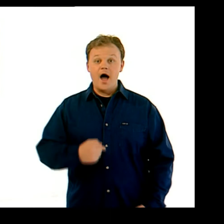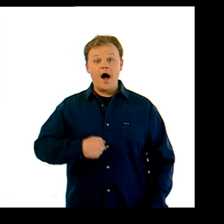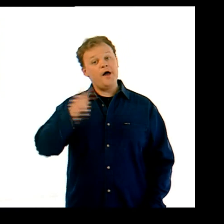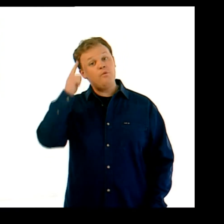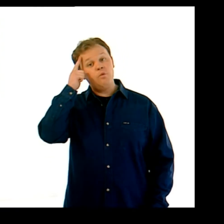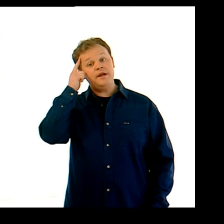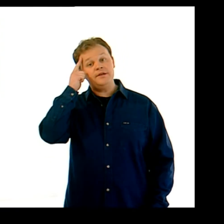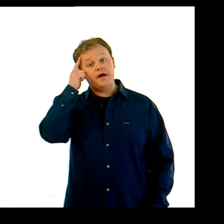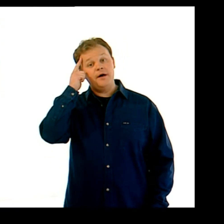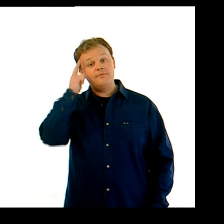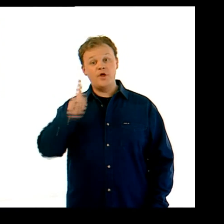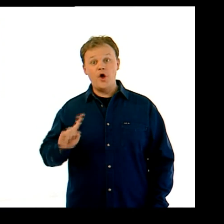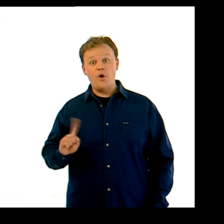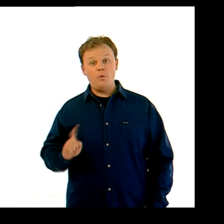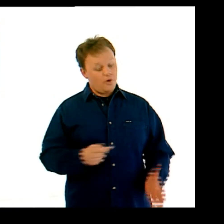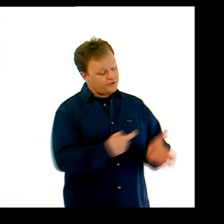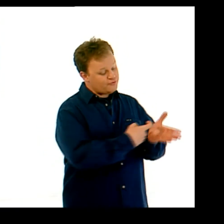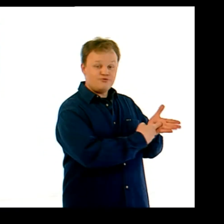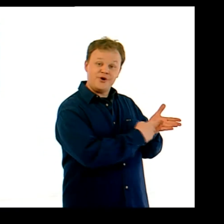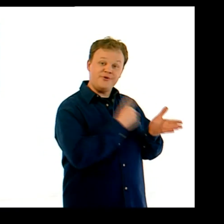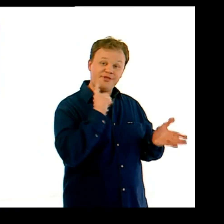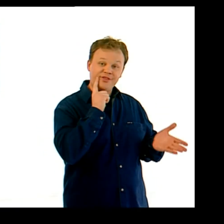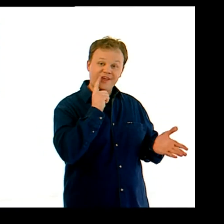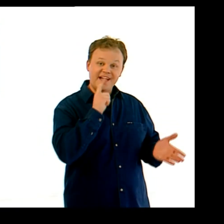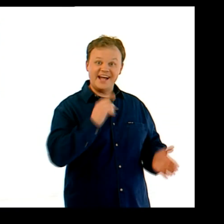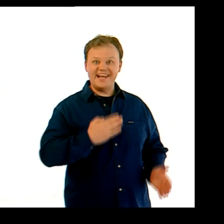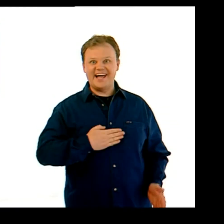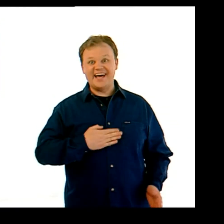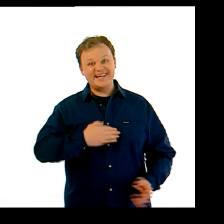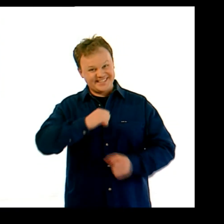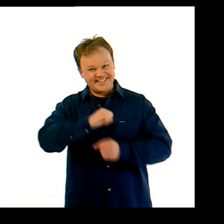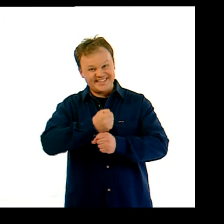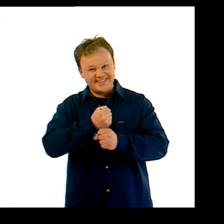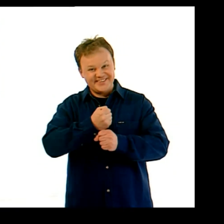I wonder what Ruth likes to do.